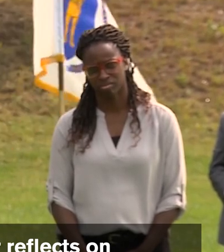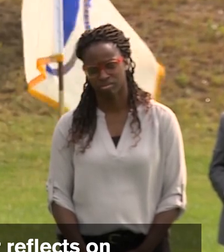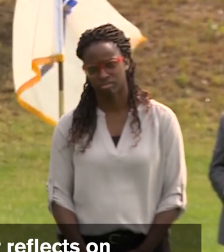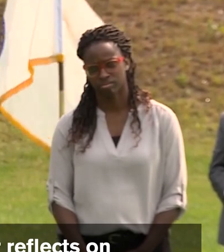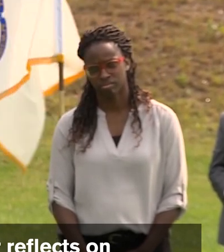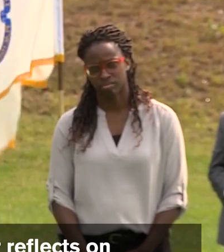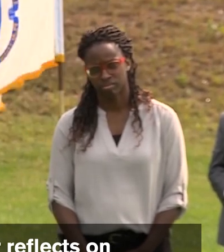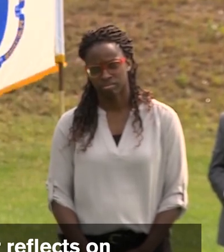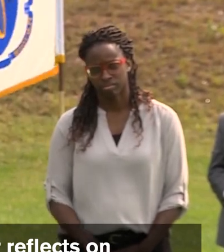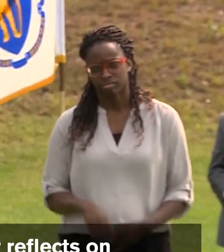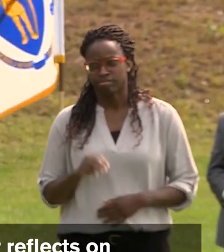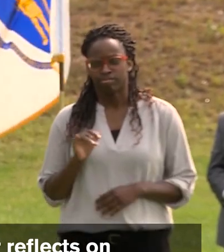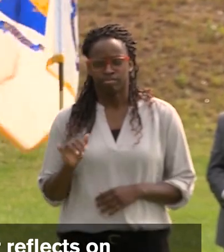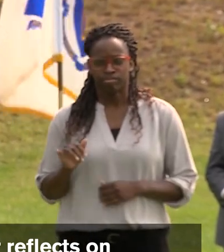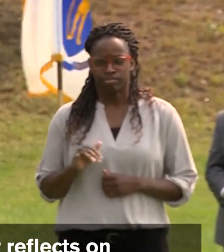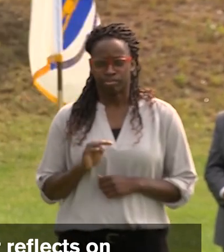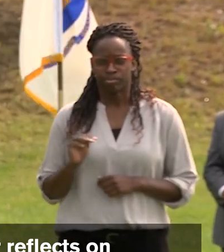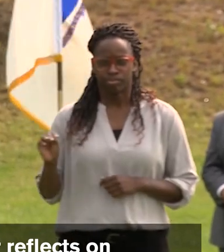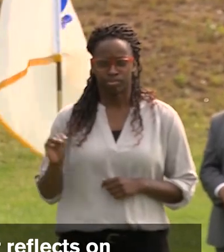he's 65 years old.